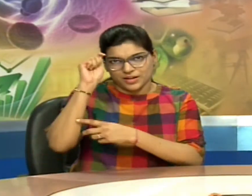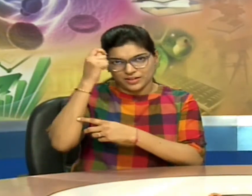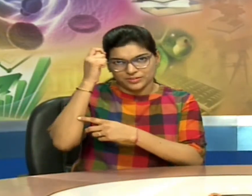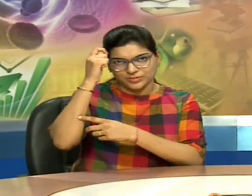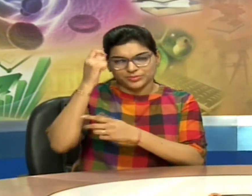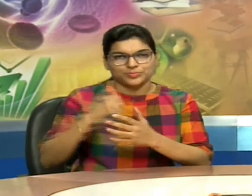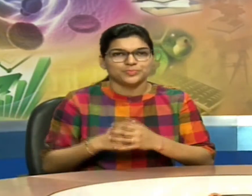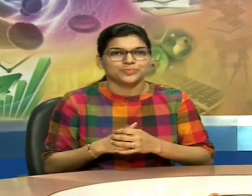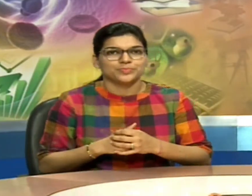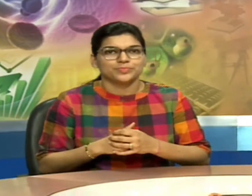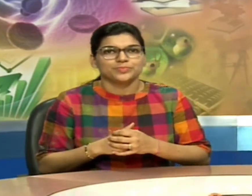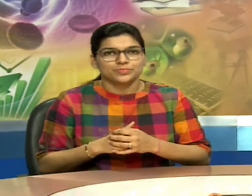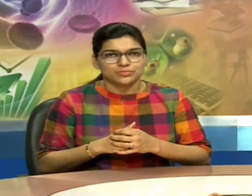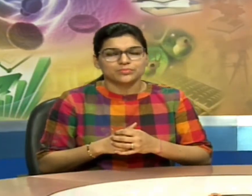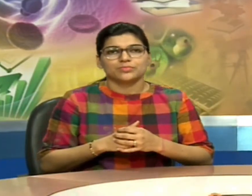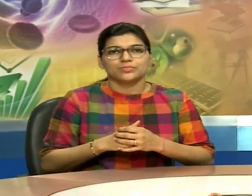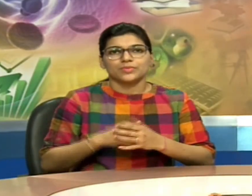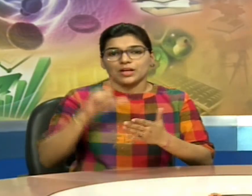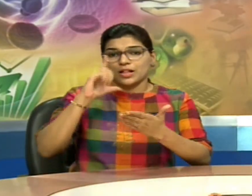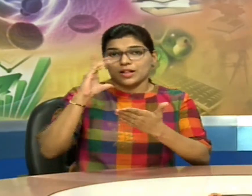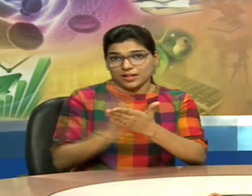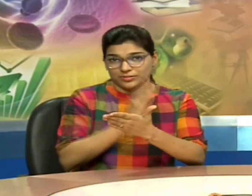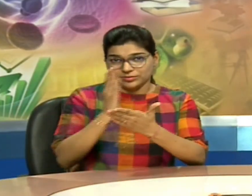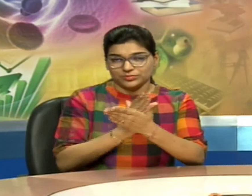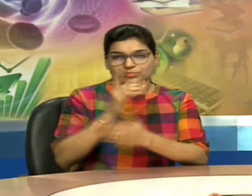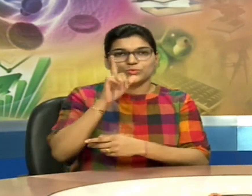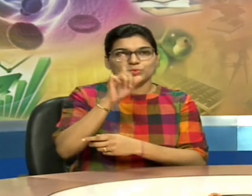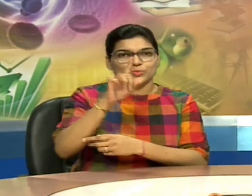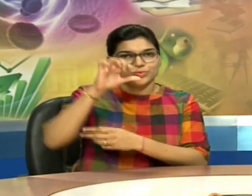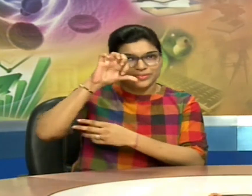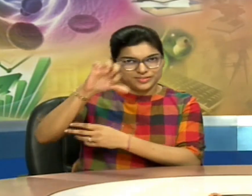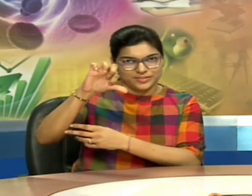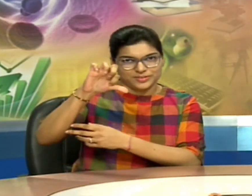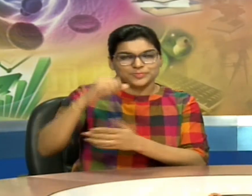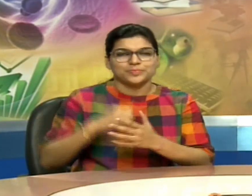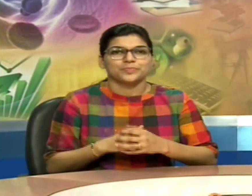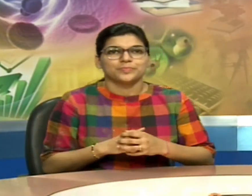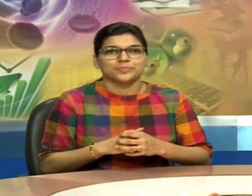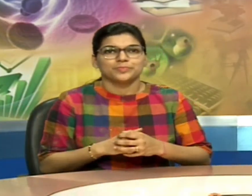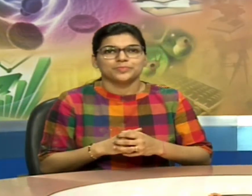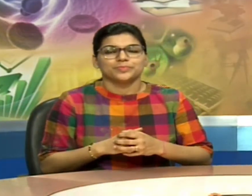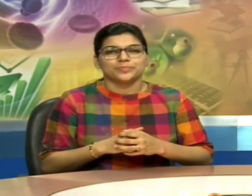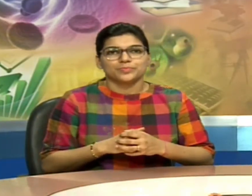video for English subject. This is lesson number 19.